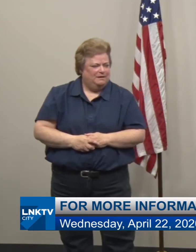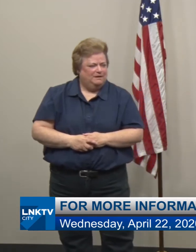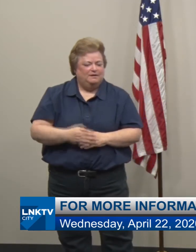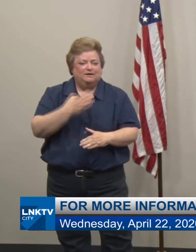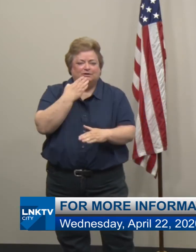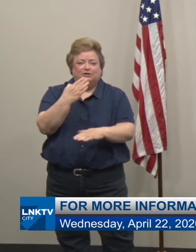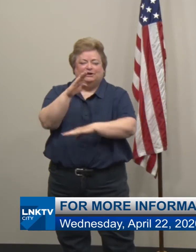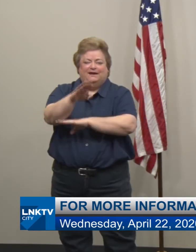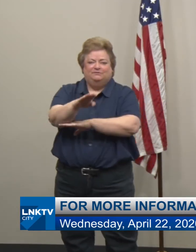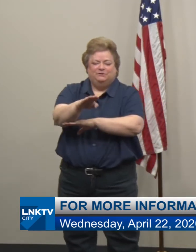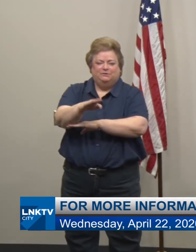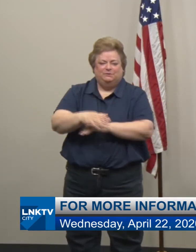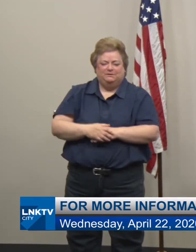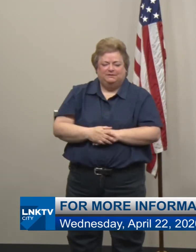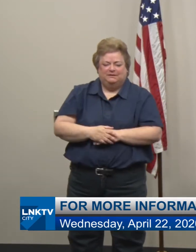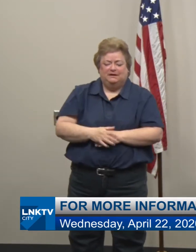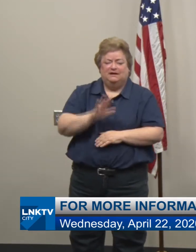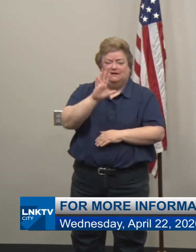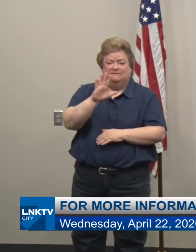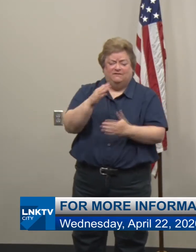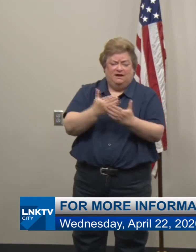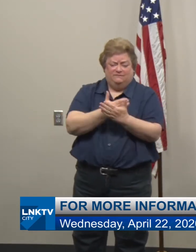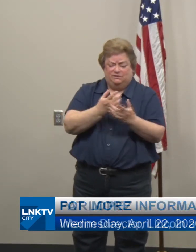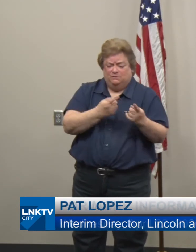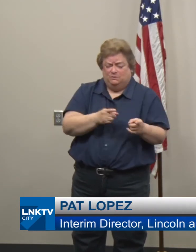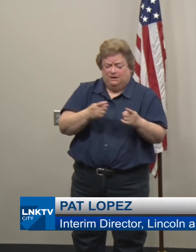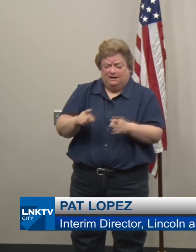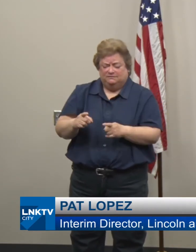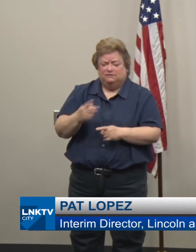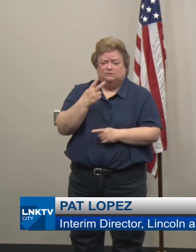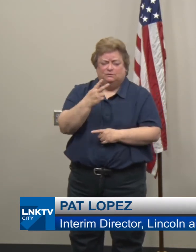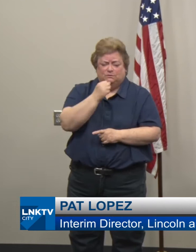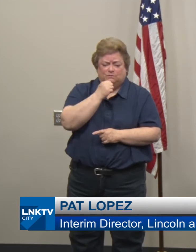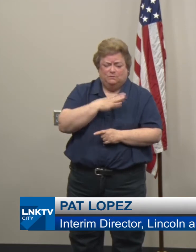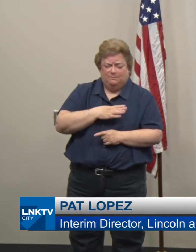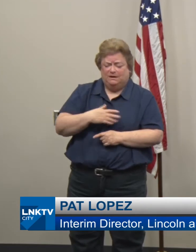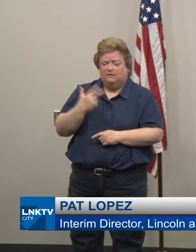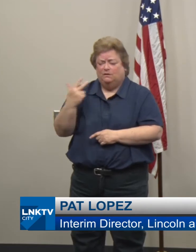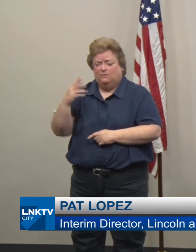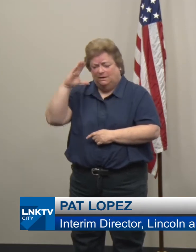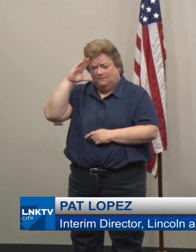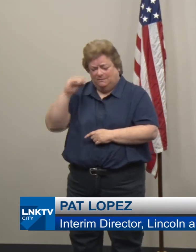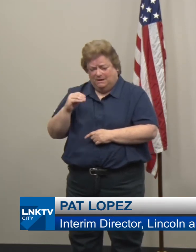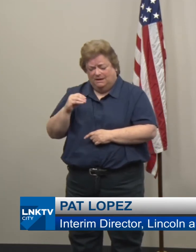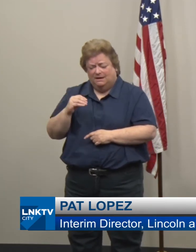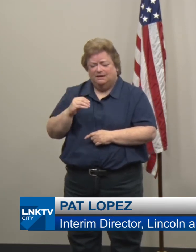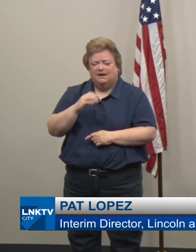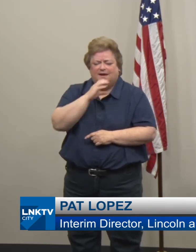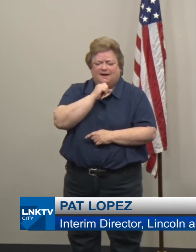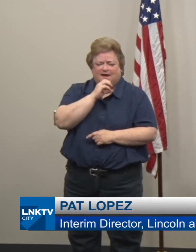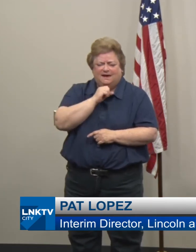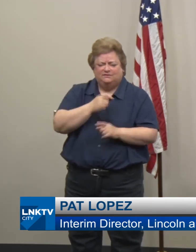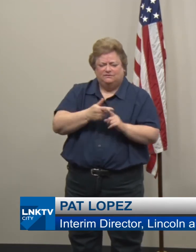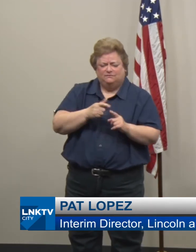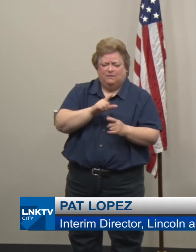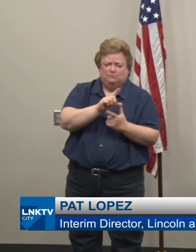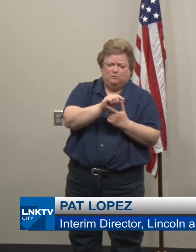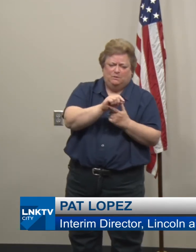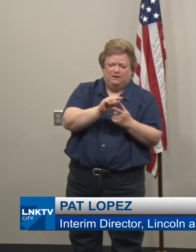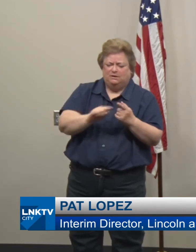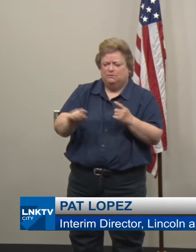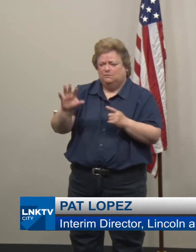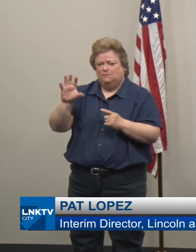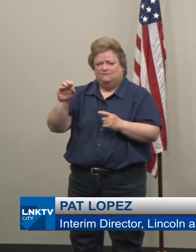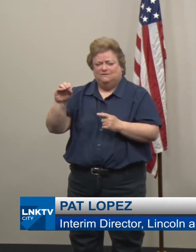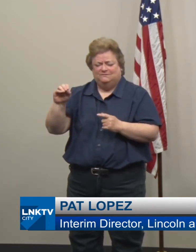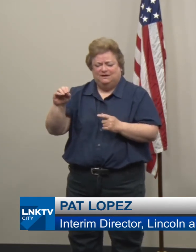Good afternoon. The 5 new cases today are 2 women and 3 men, ranging in age from their 20s to their